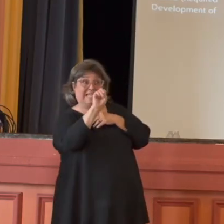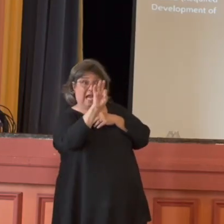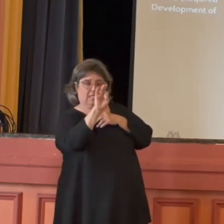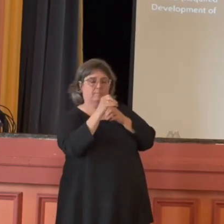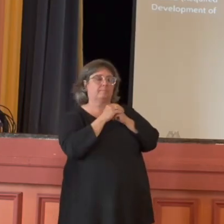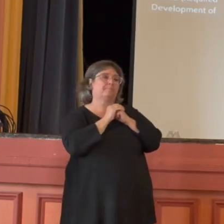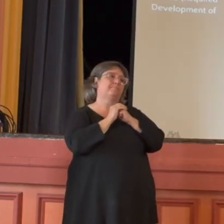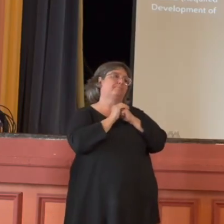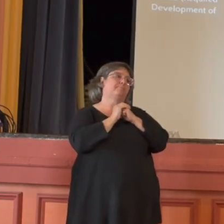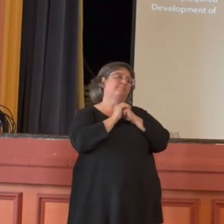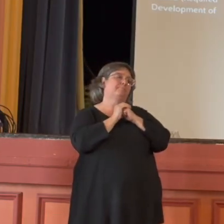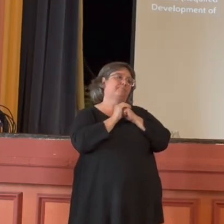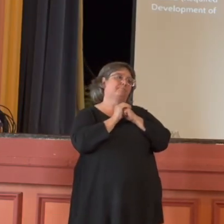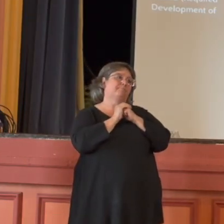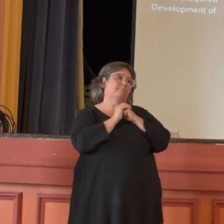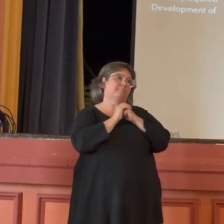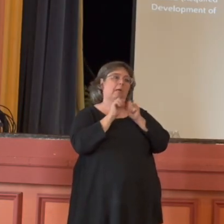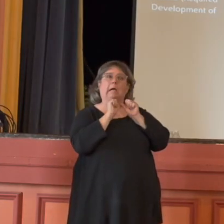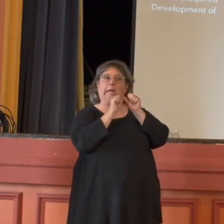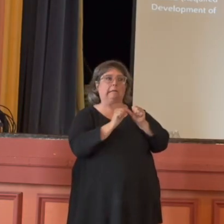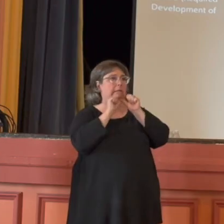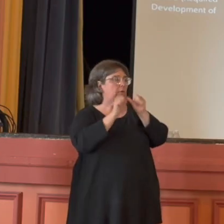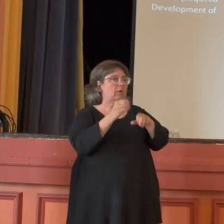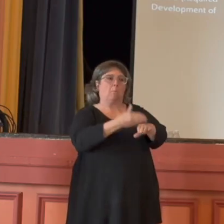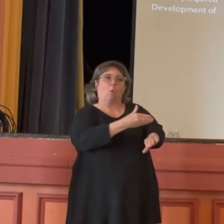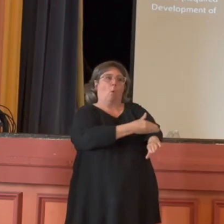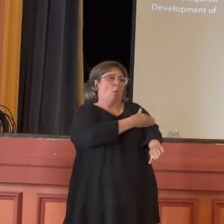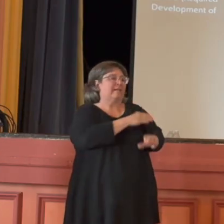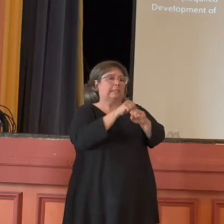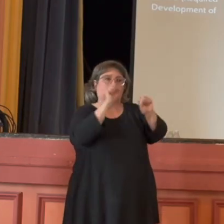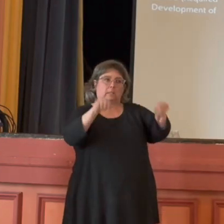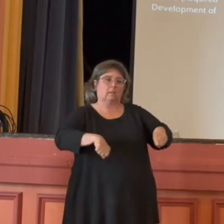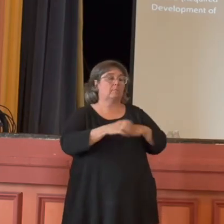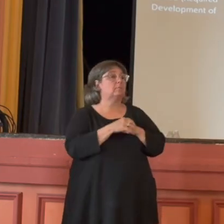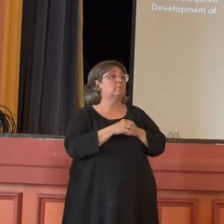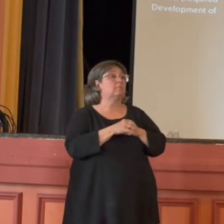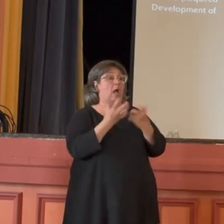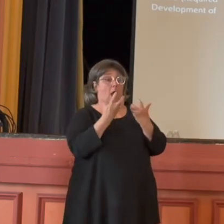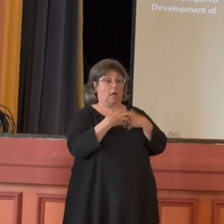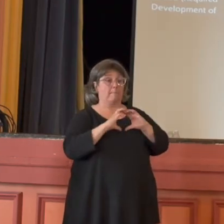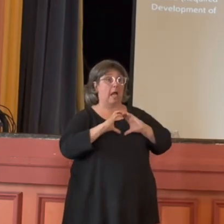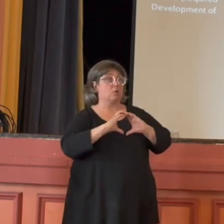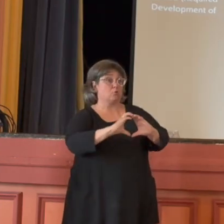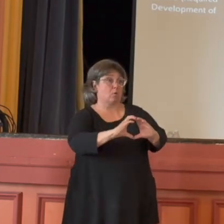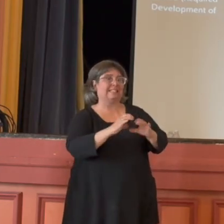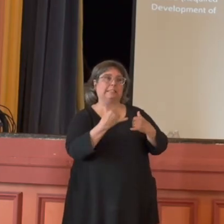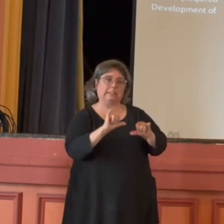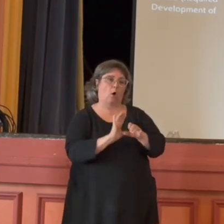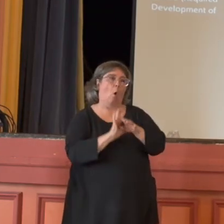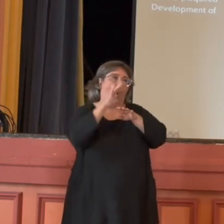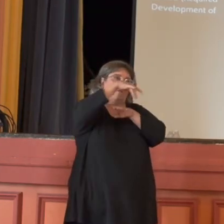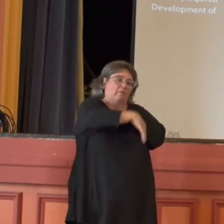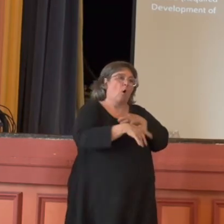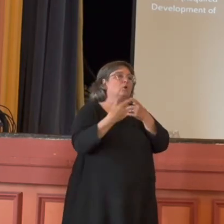1990s. We had continually made improvements in our system, but combined sewers still overflowed